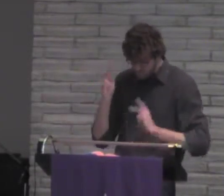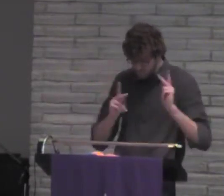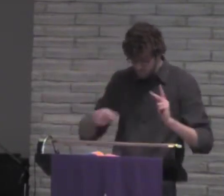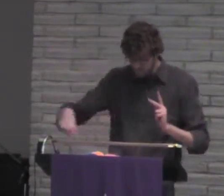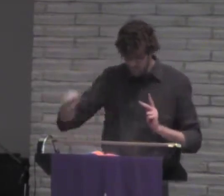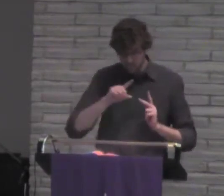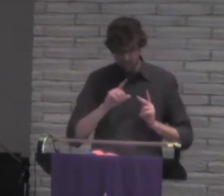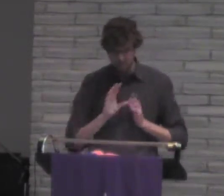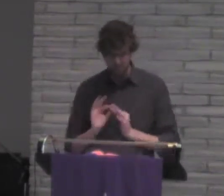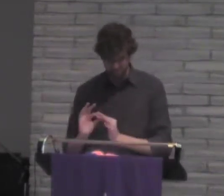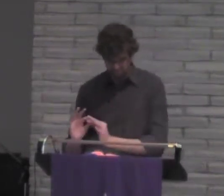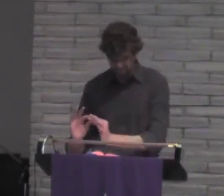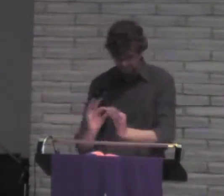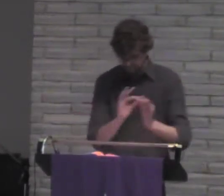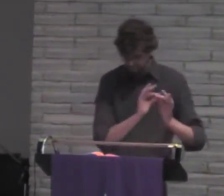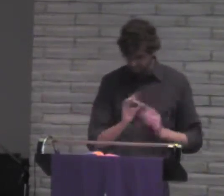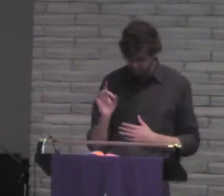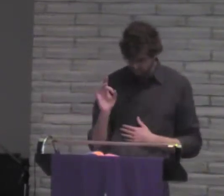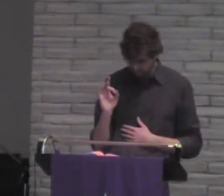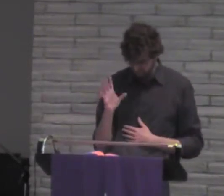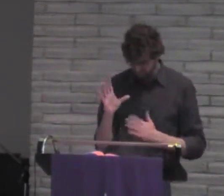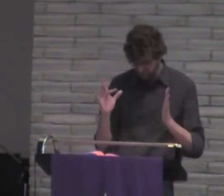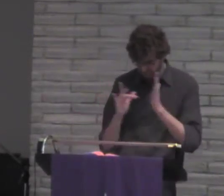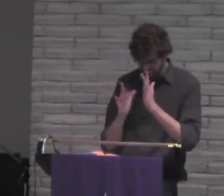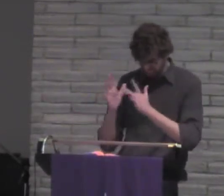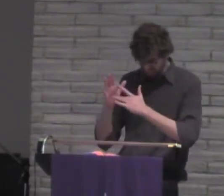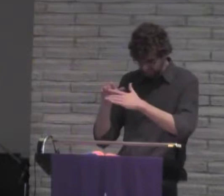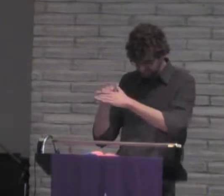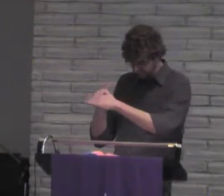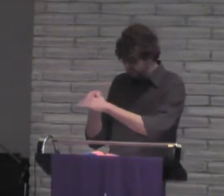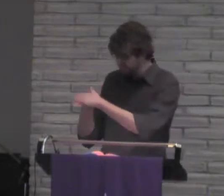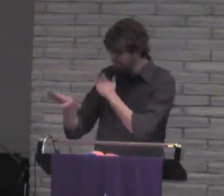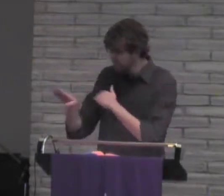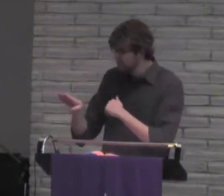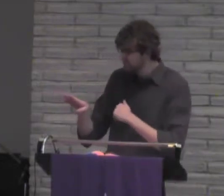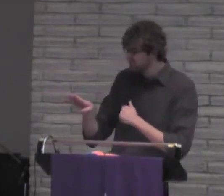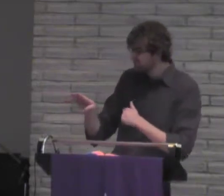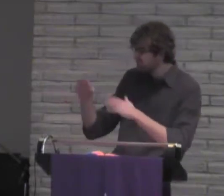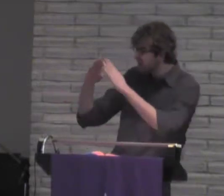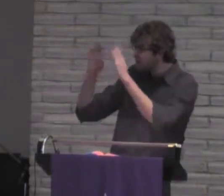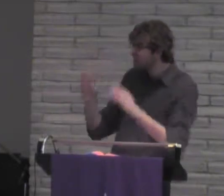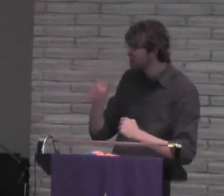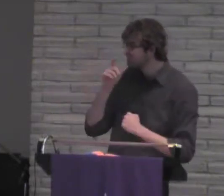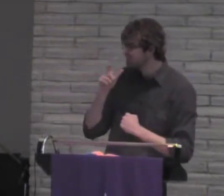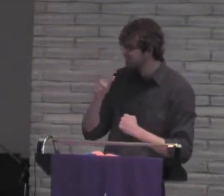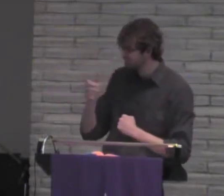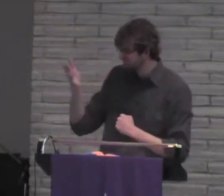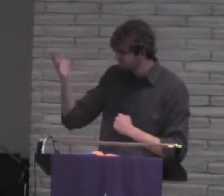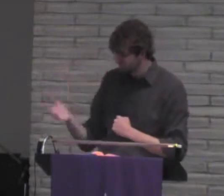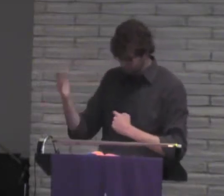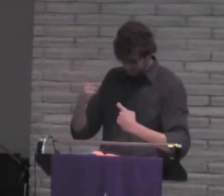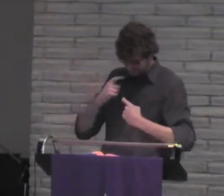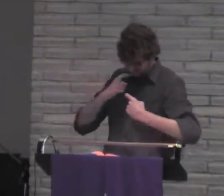mutter, "He has gone to be the guest of a sinner."